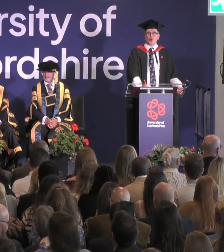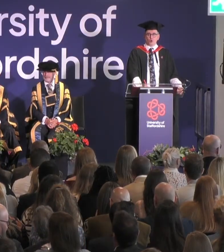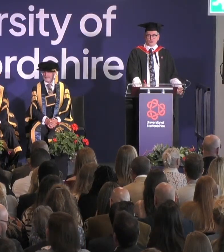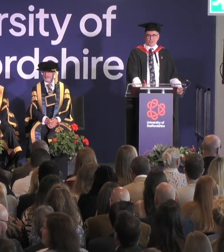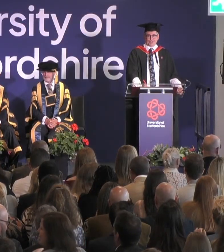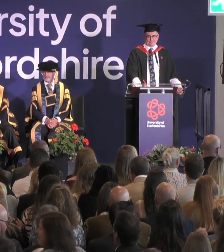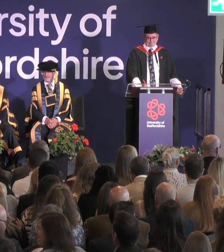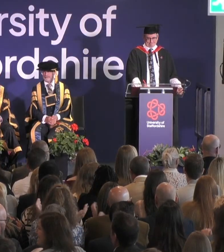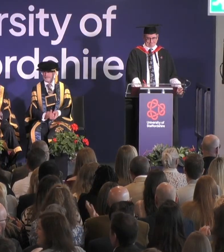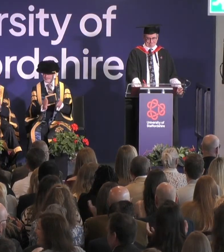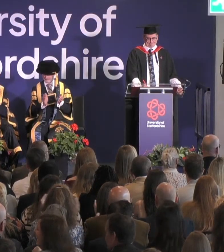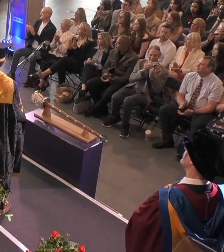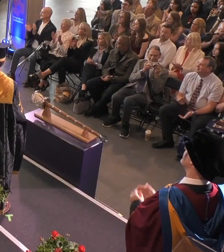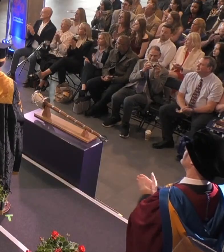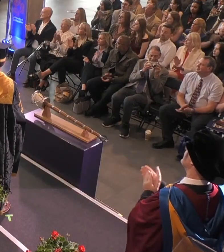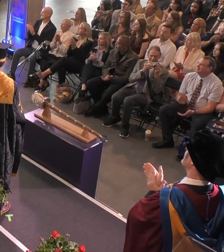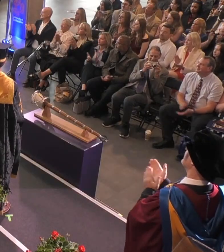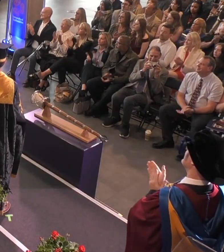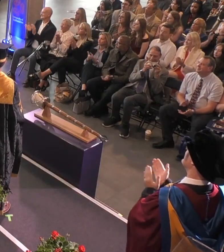Grace Horton.